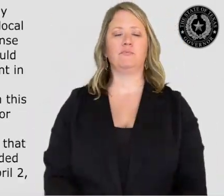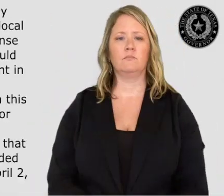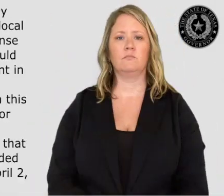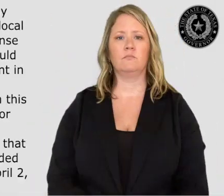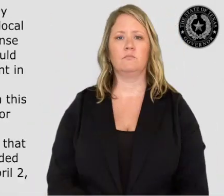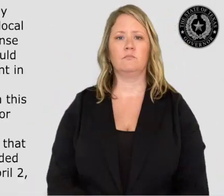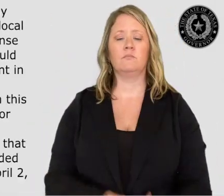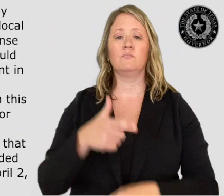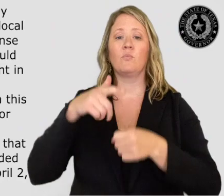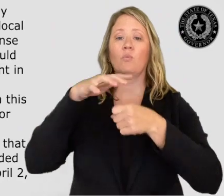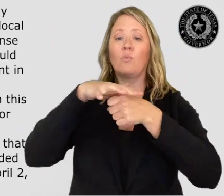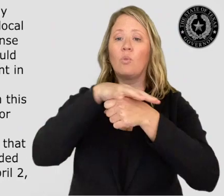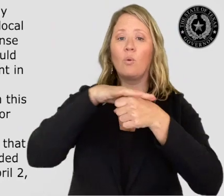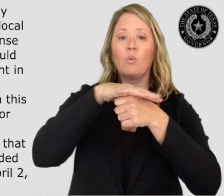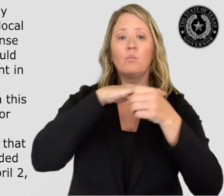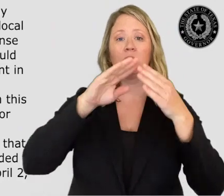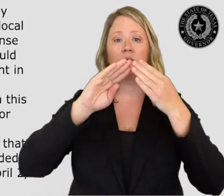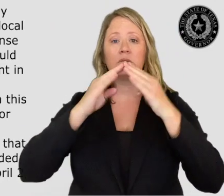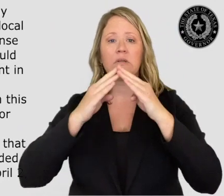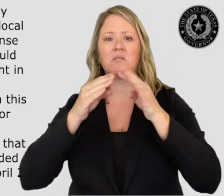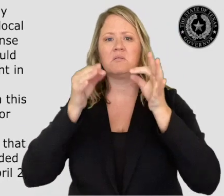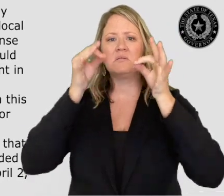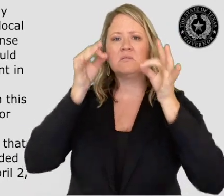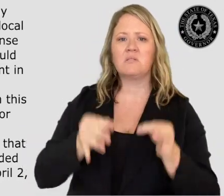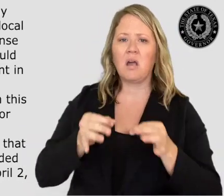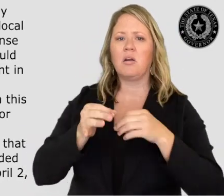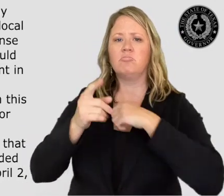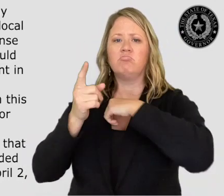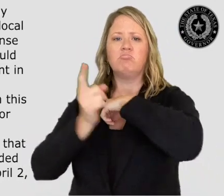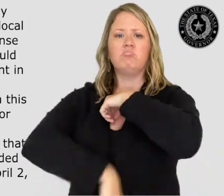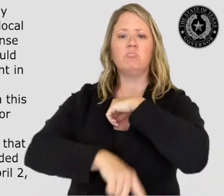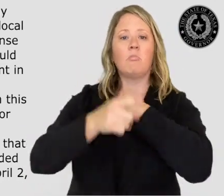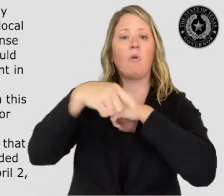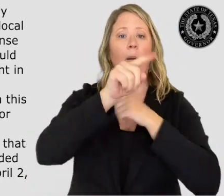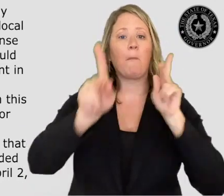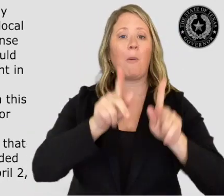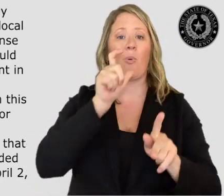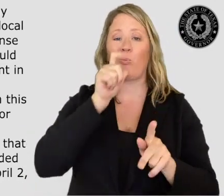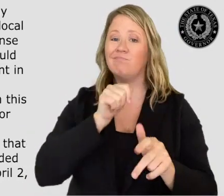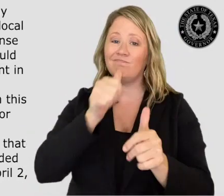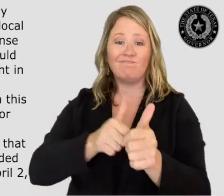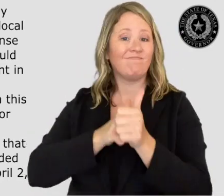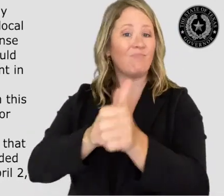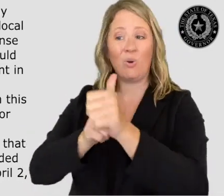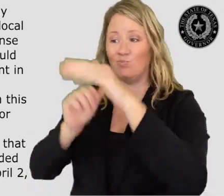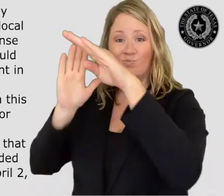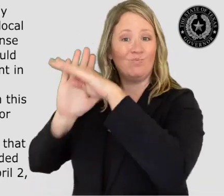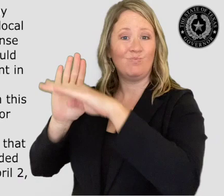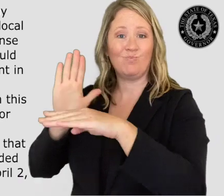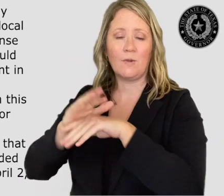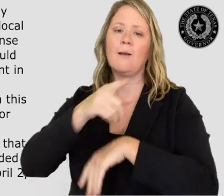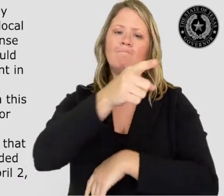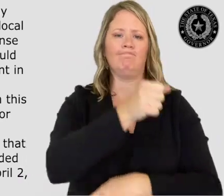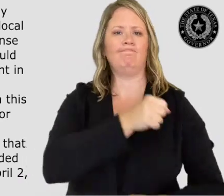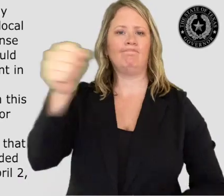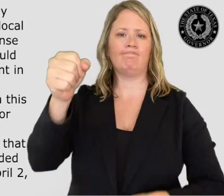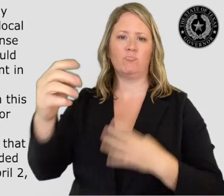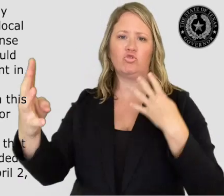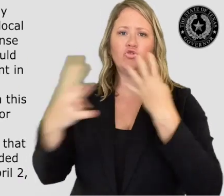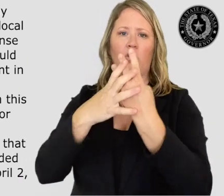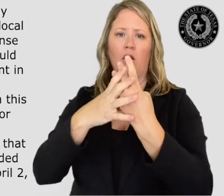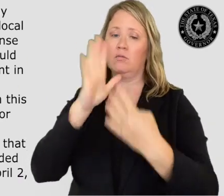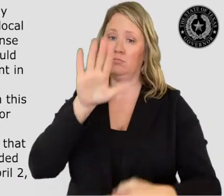jail. To the extent any order issued by local officials in response to COVID-19 would allow confinement in jail of a